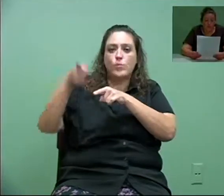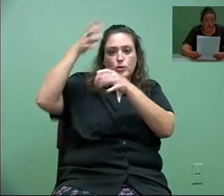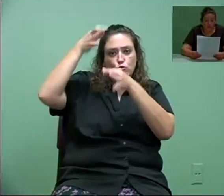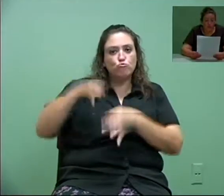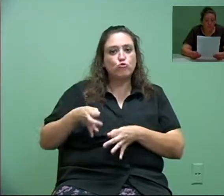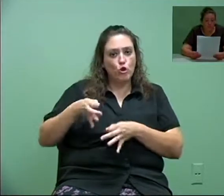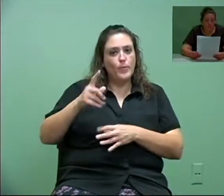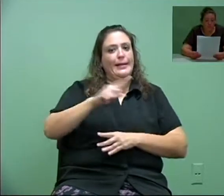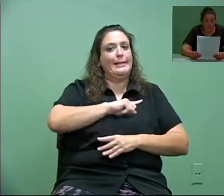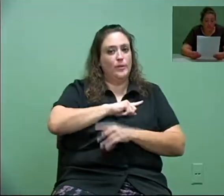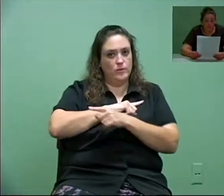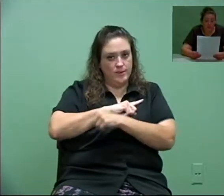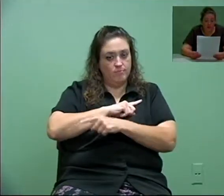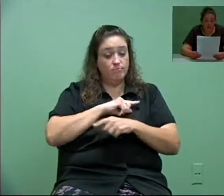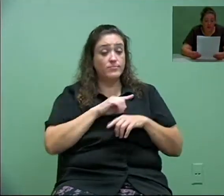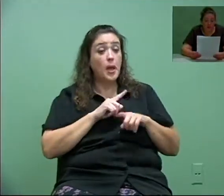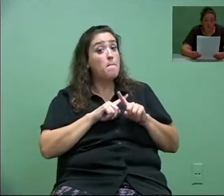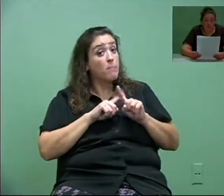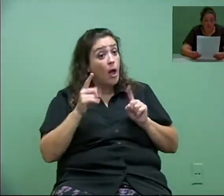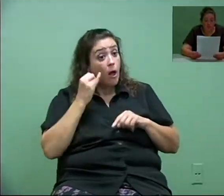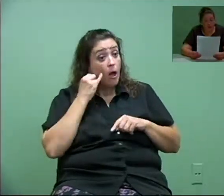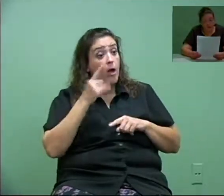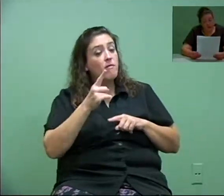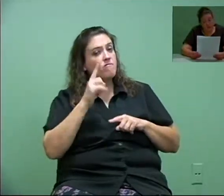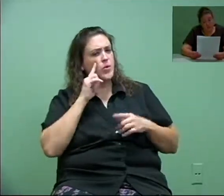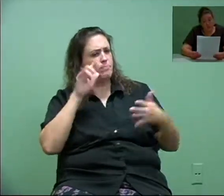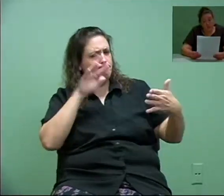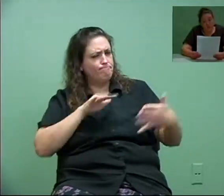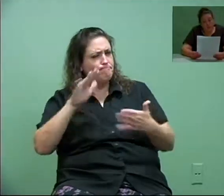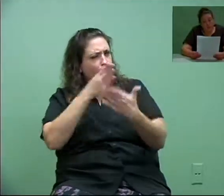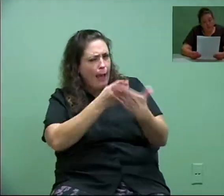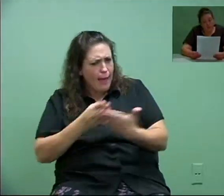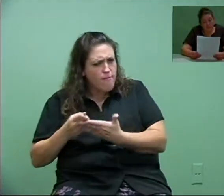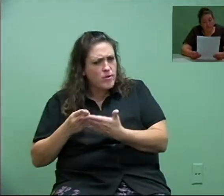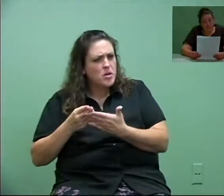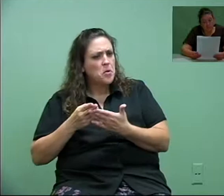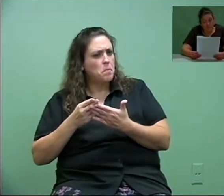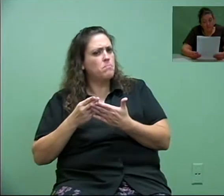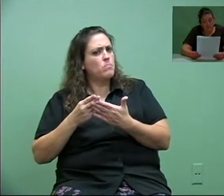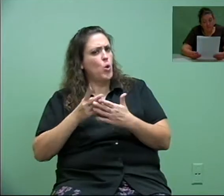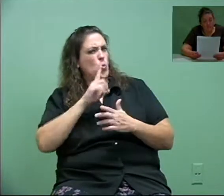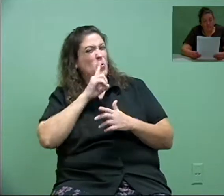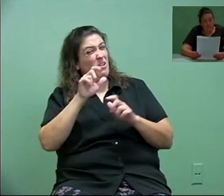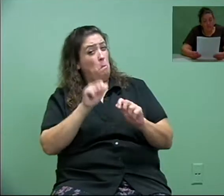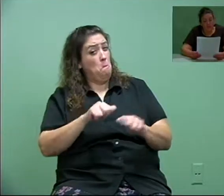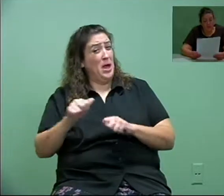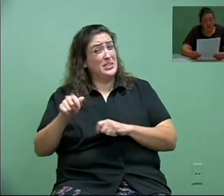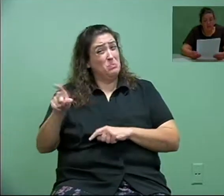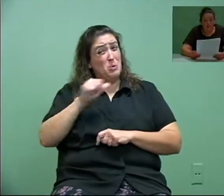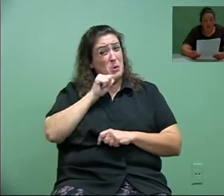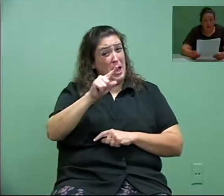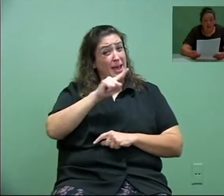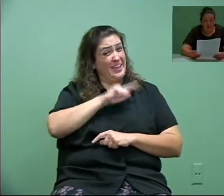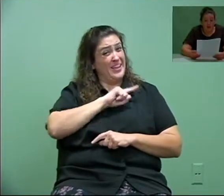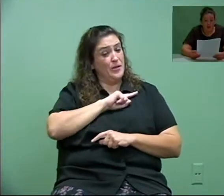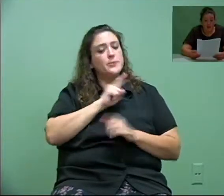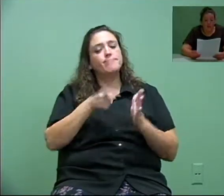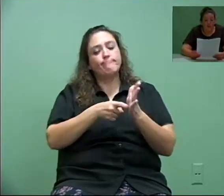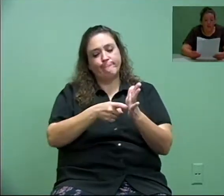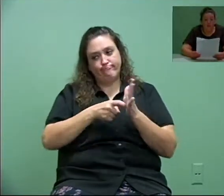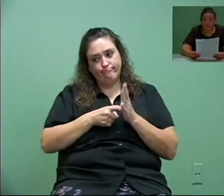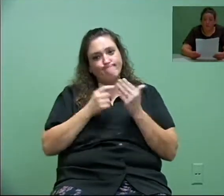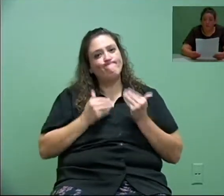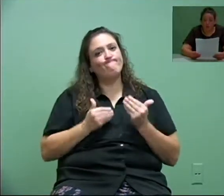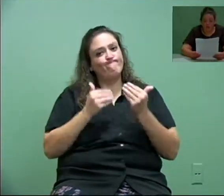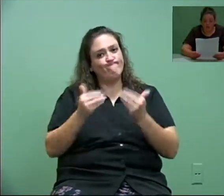if there is a real possibility that he or she is not guilty, you must give the defendant the benefit of the doubt and